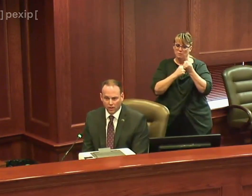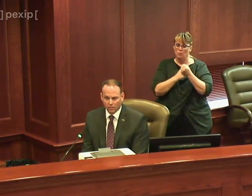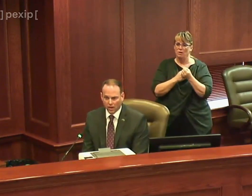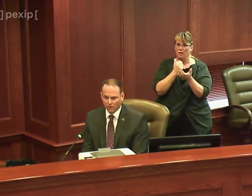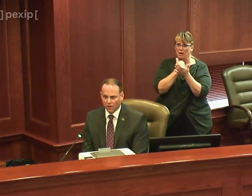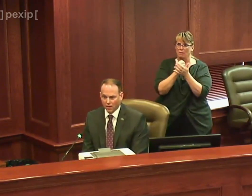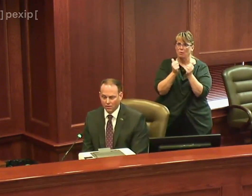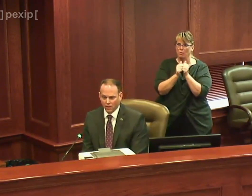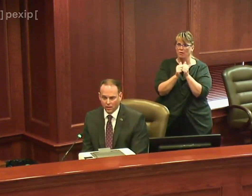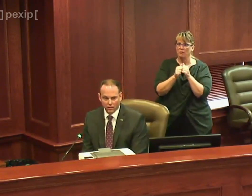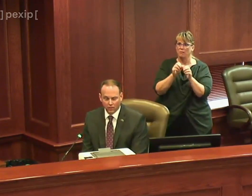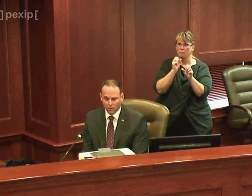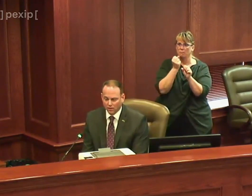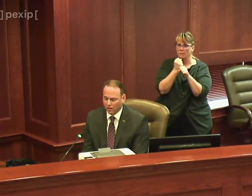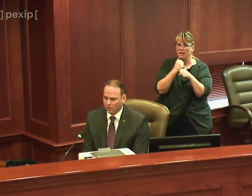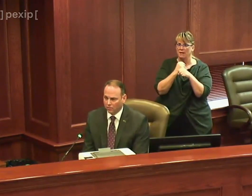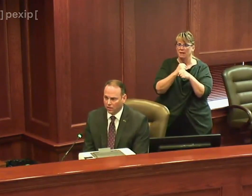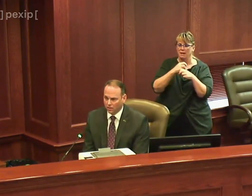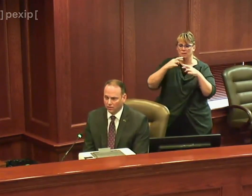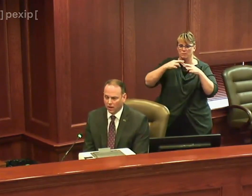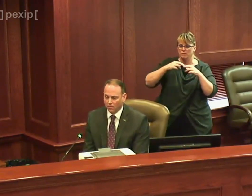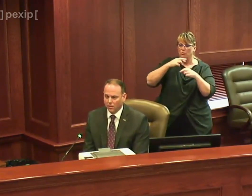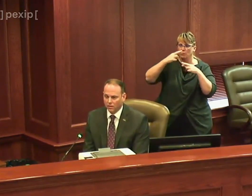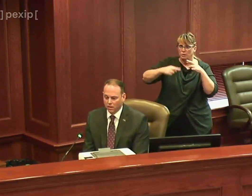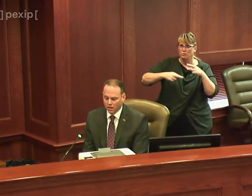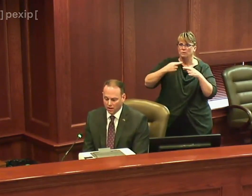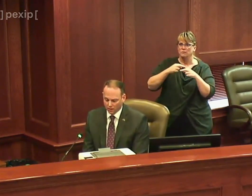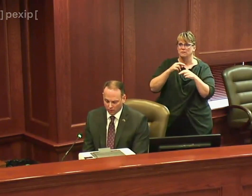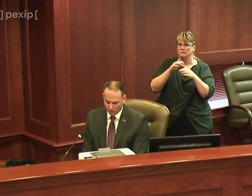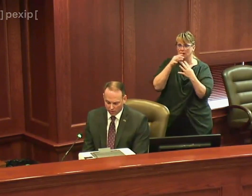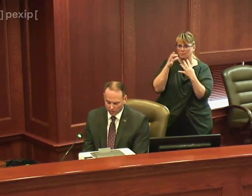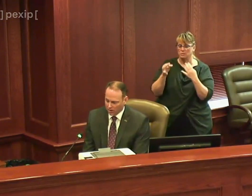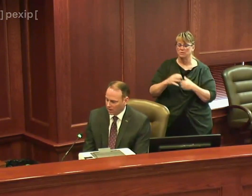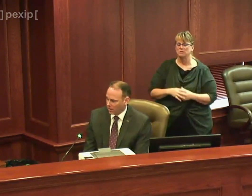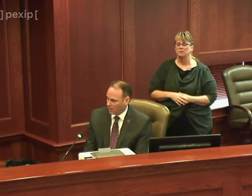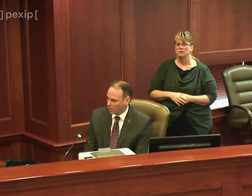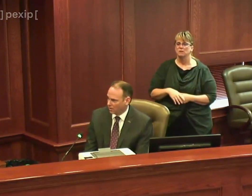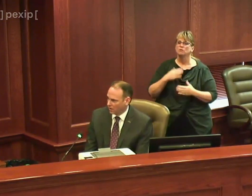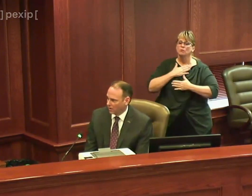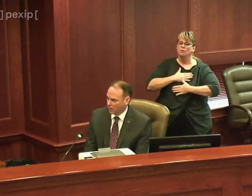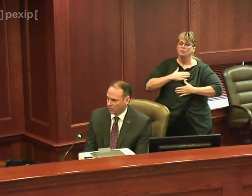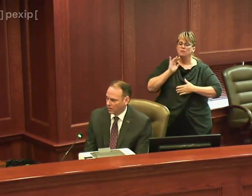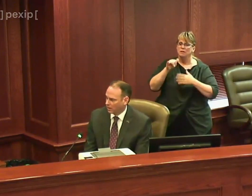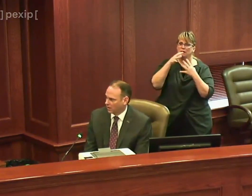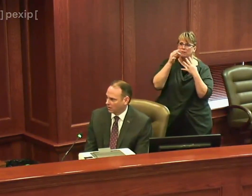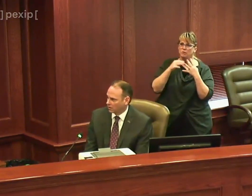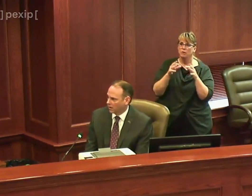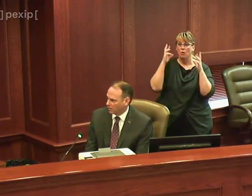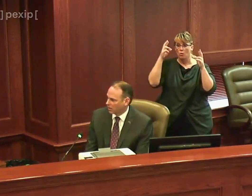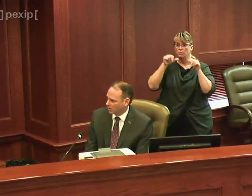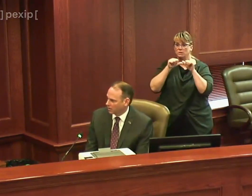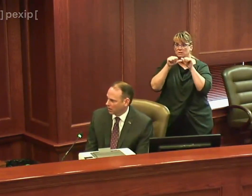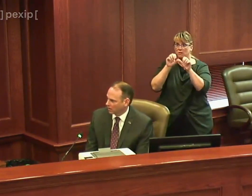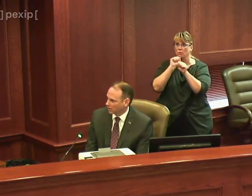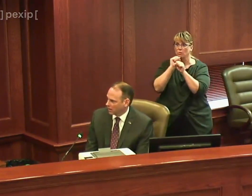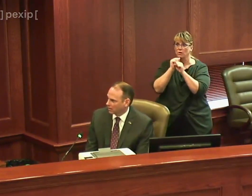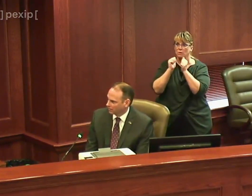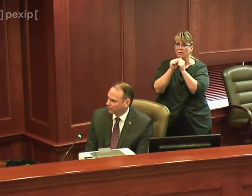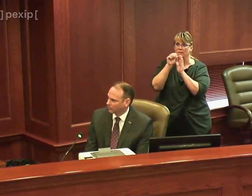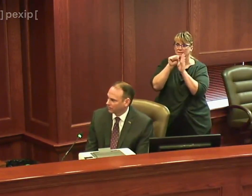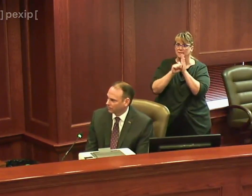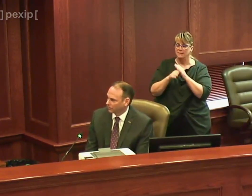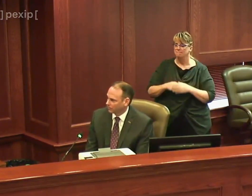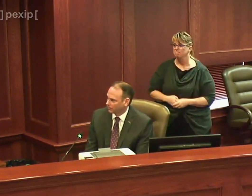with manufacturing and recycle and reuse options. So we appreciate the opportunity and hope to continue this collaboration across the